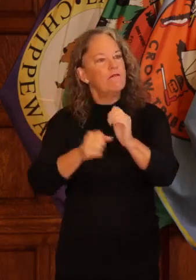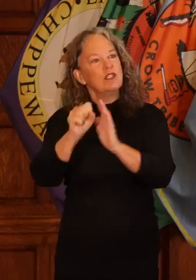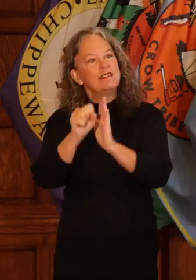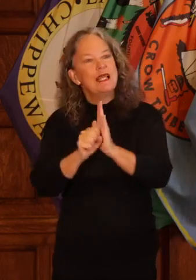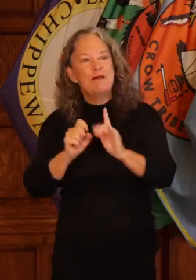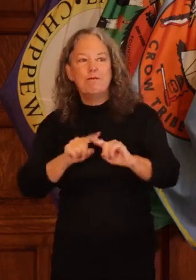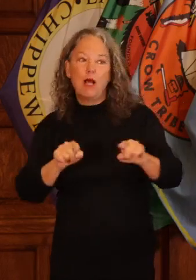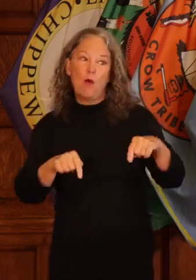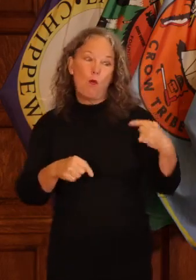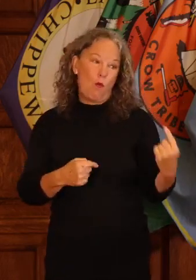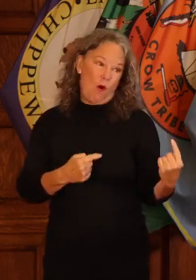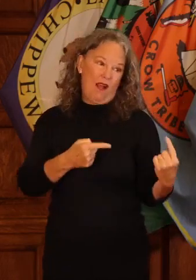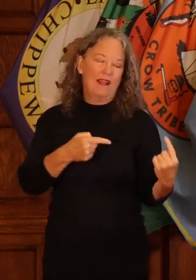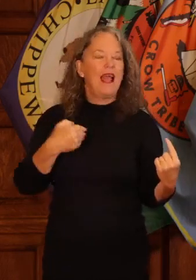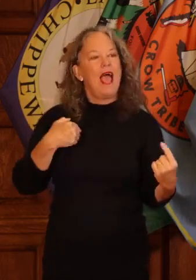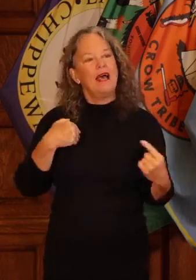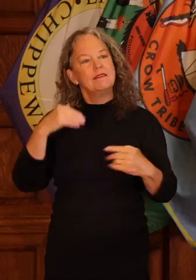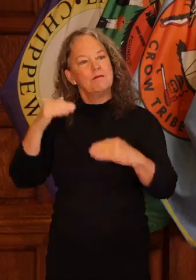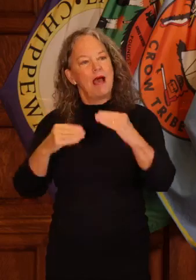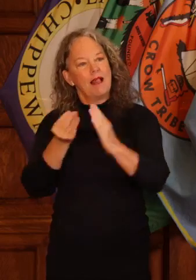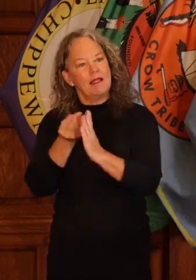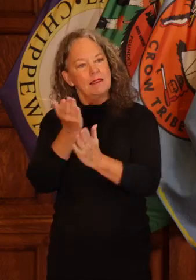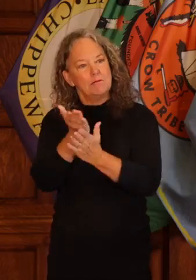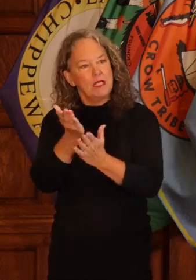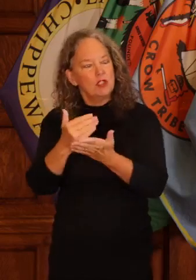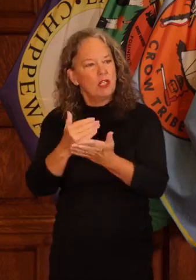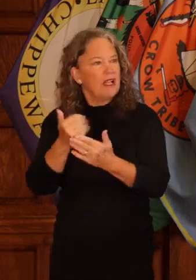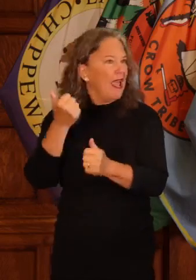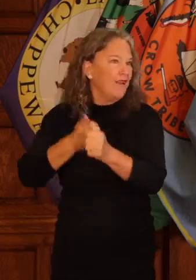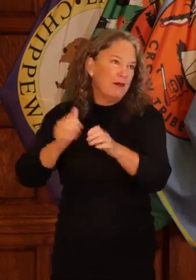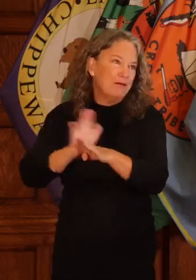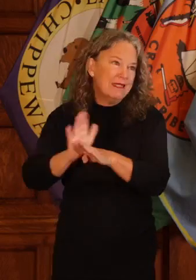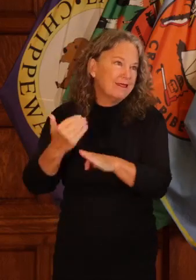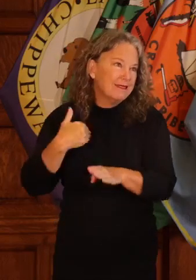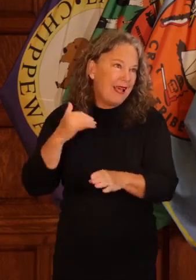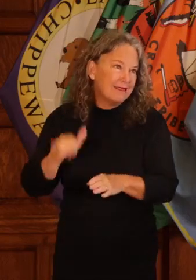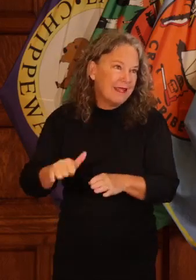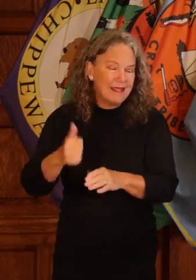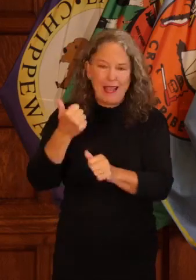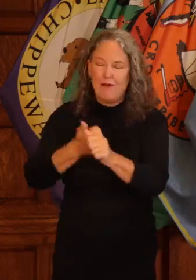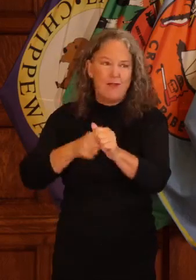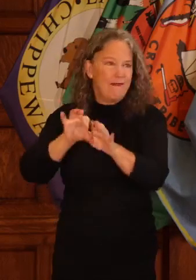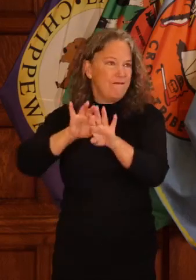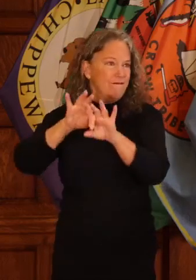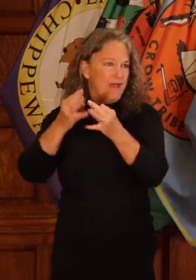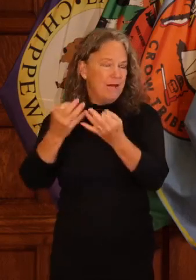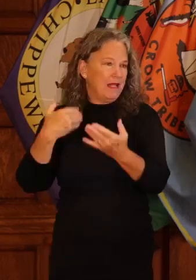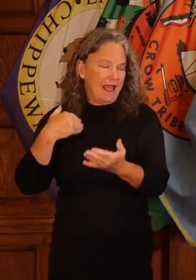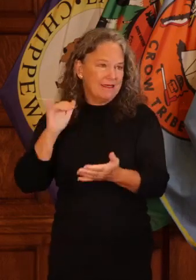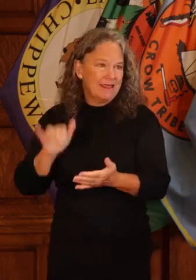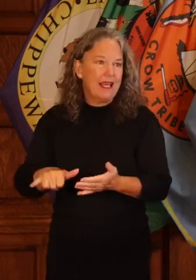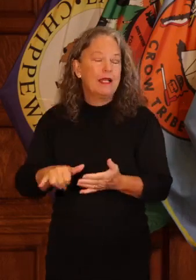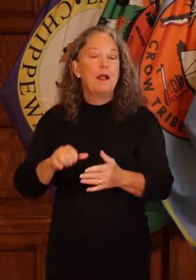amendment. Every business essentially has a balanced budget amendment. Every family has a balanced budget amendment.